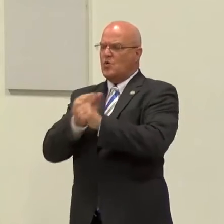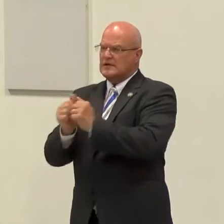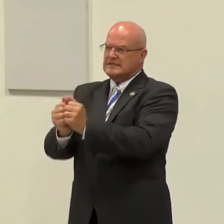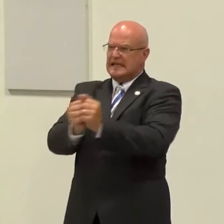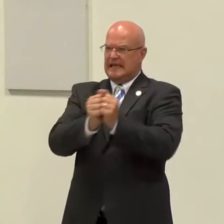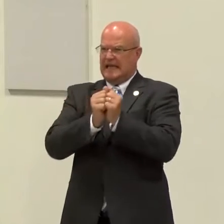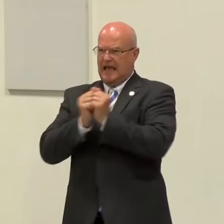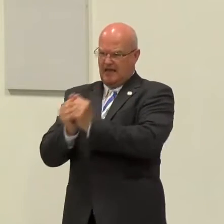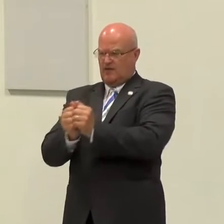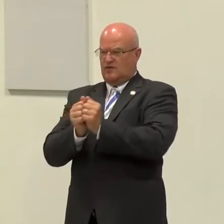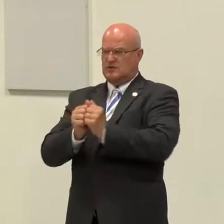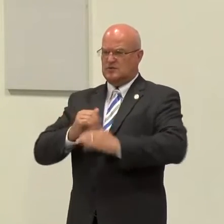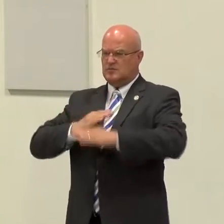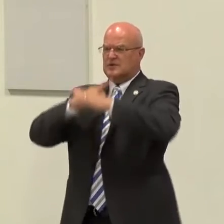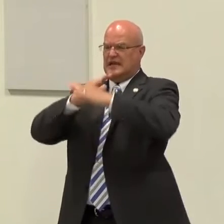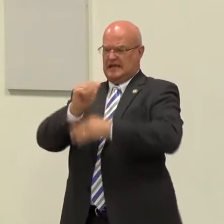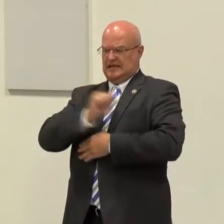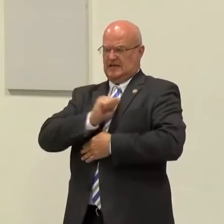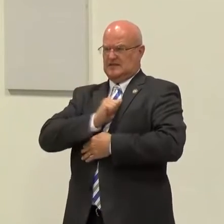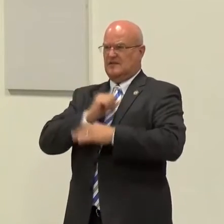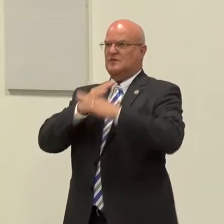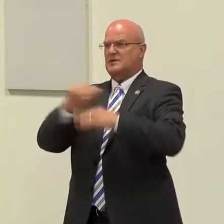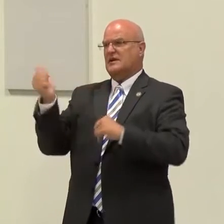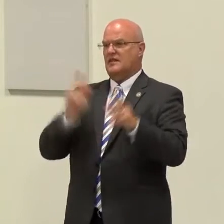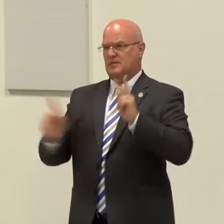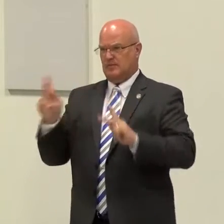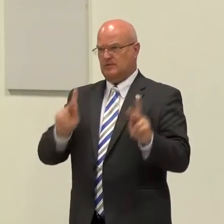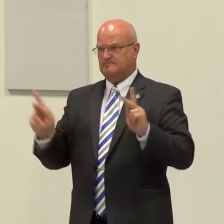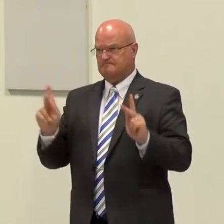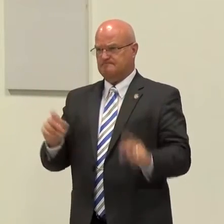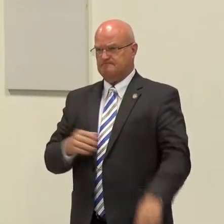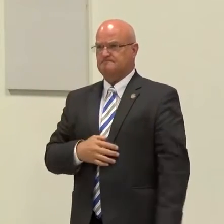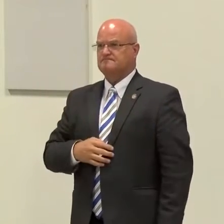region to protect ourselves and protect others.